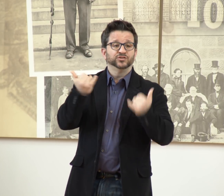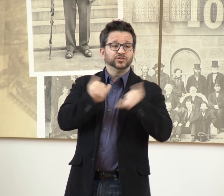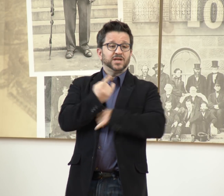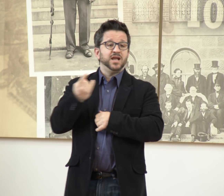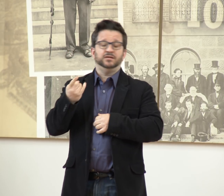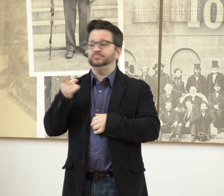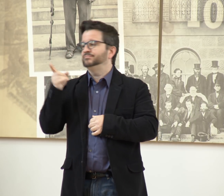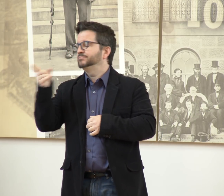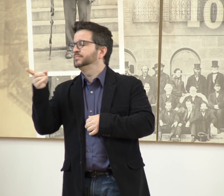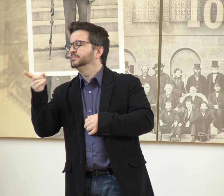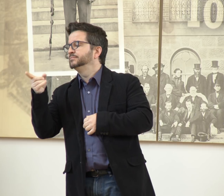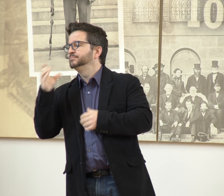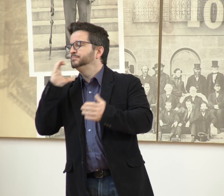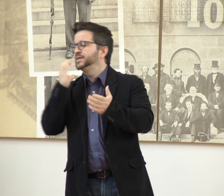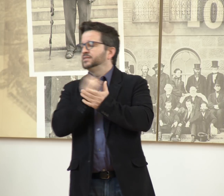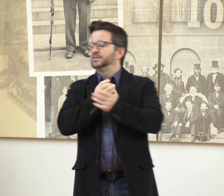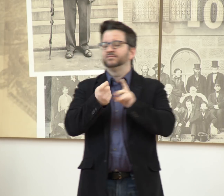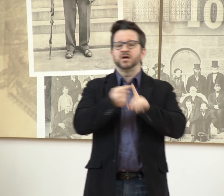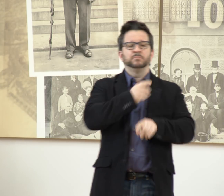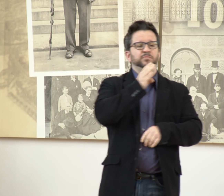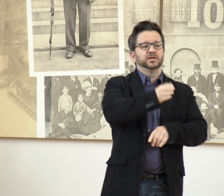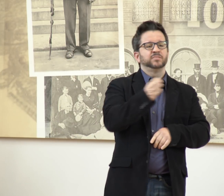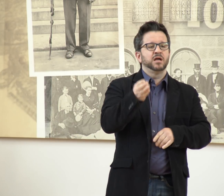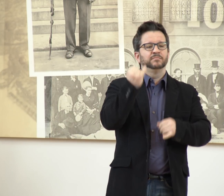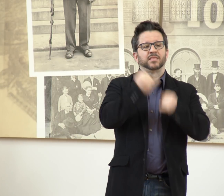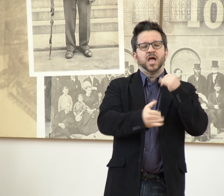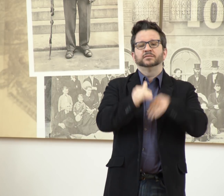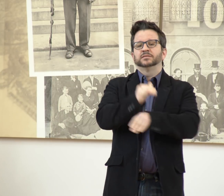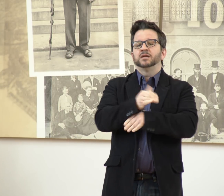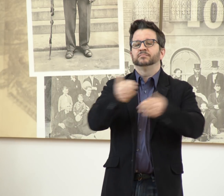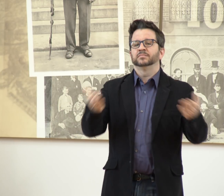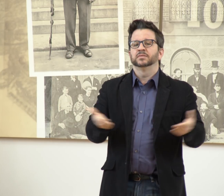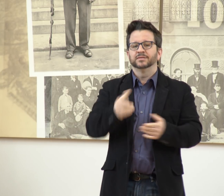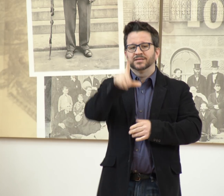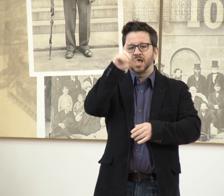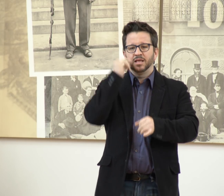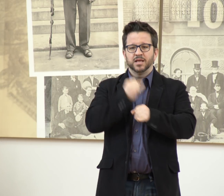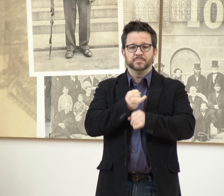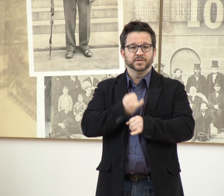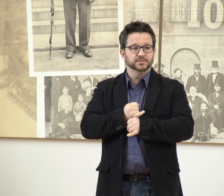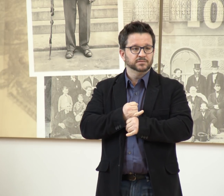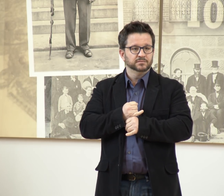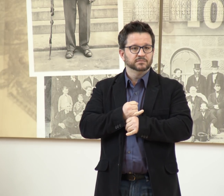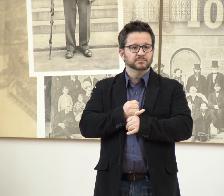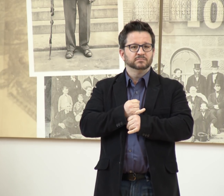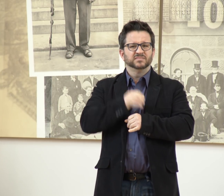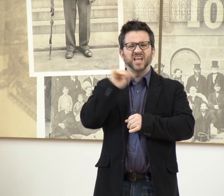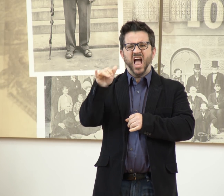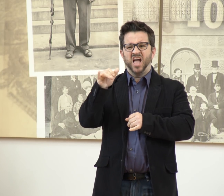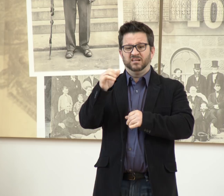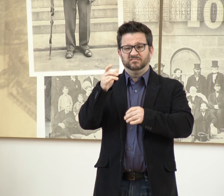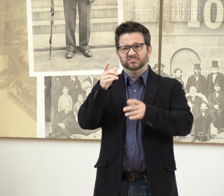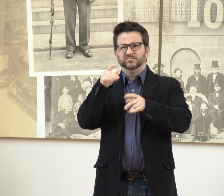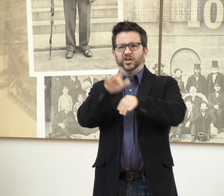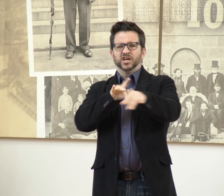Now, I have an image I want to share with you today, which is an image from his last night here on Gallaudet's